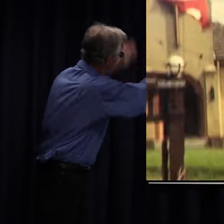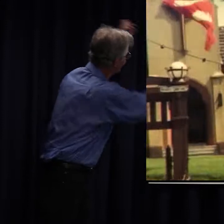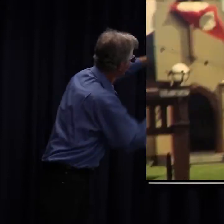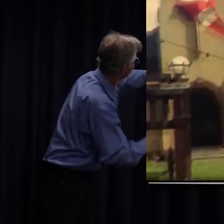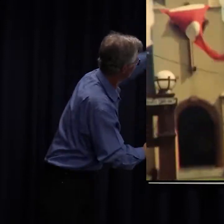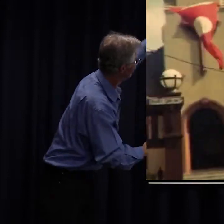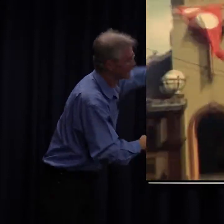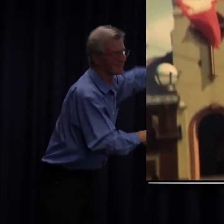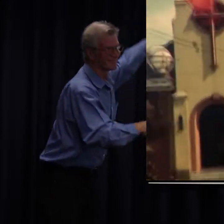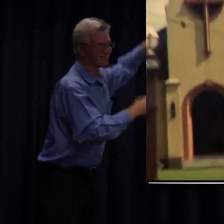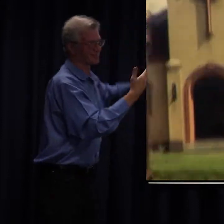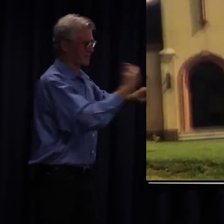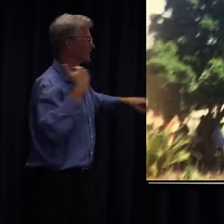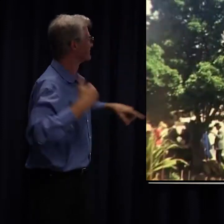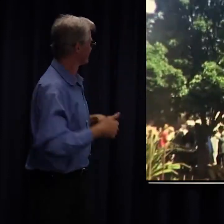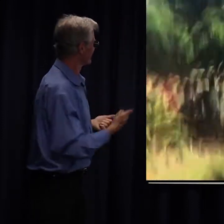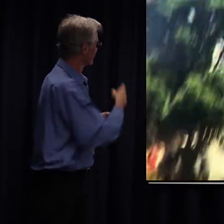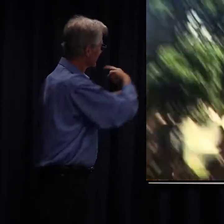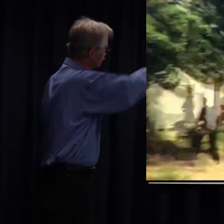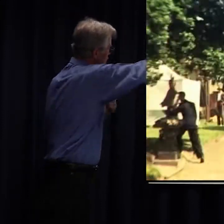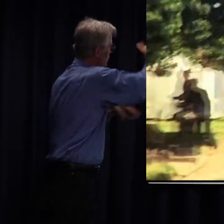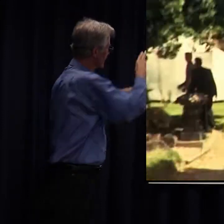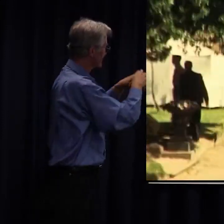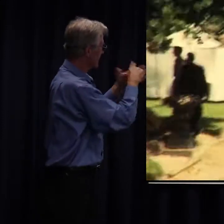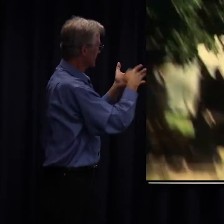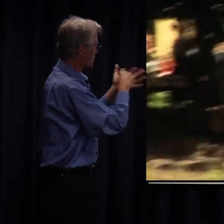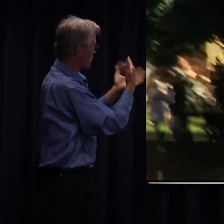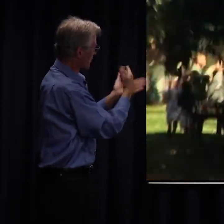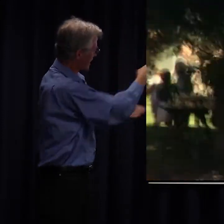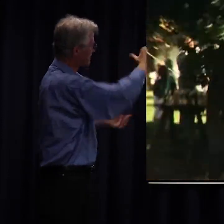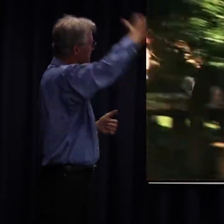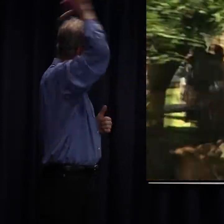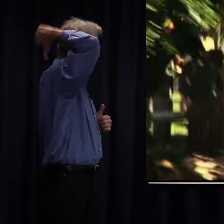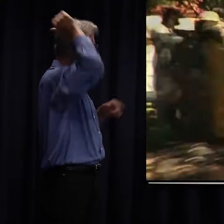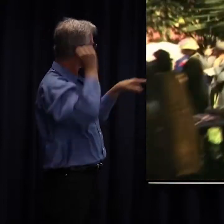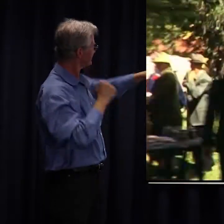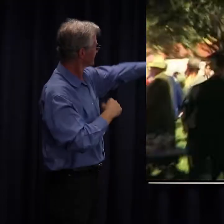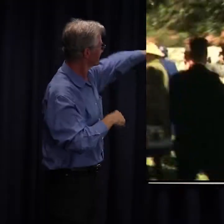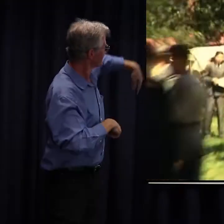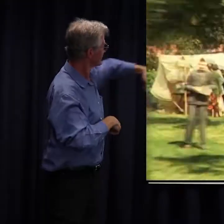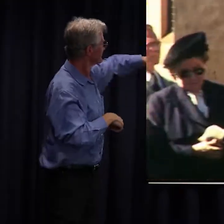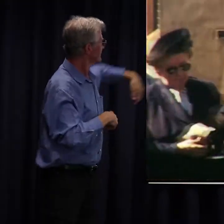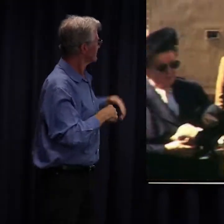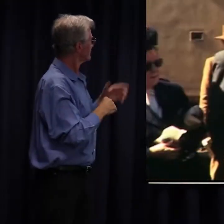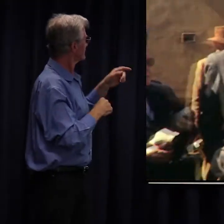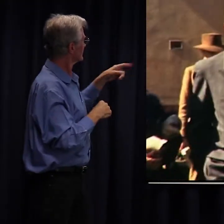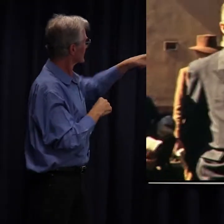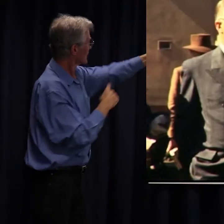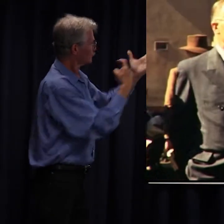So here's the church that you can see. That still stands at Jolimont. And this is up the back of the